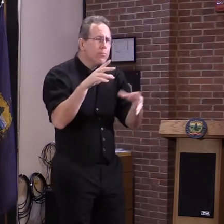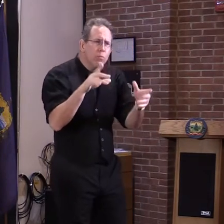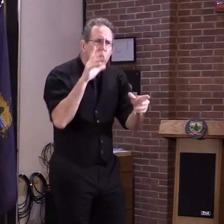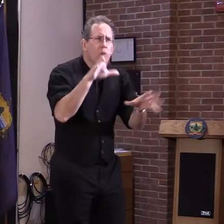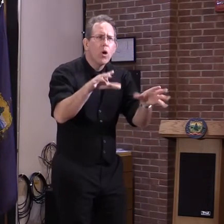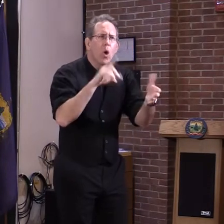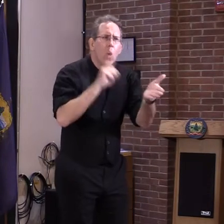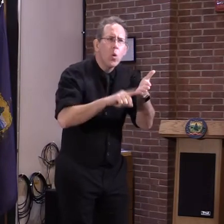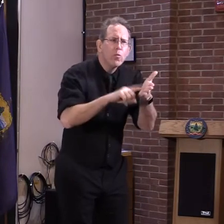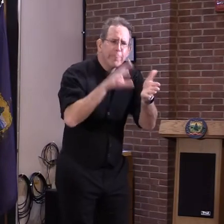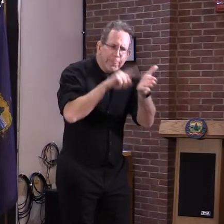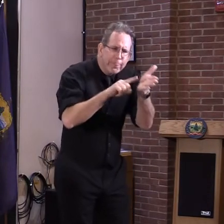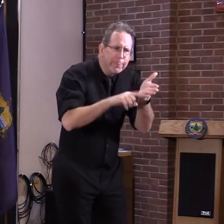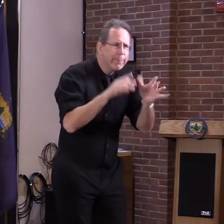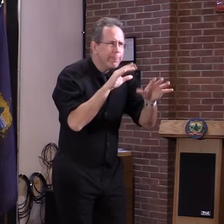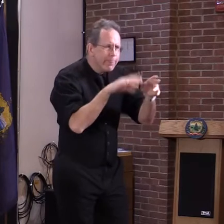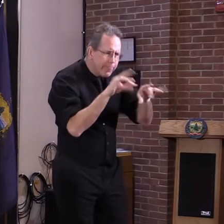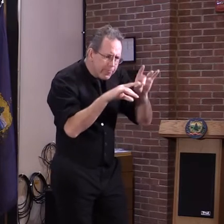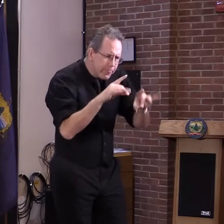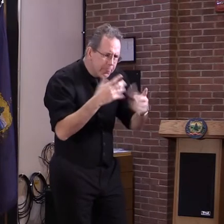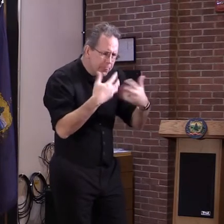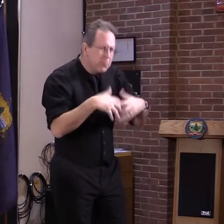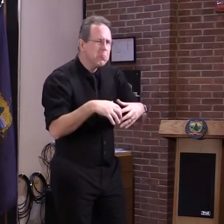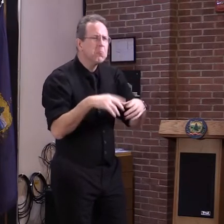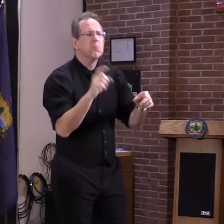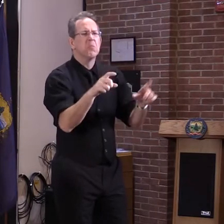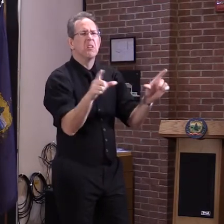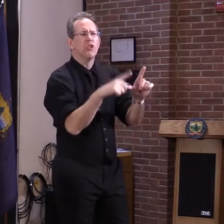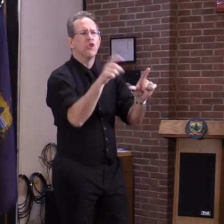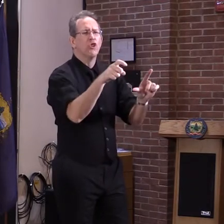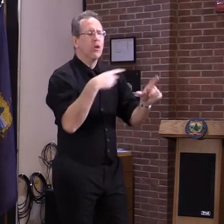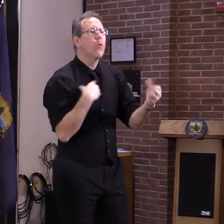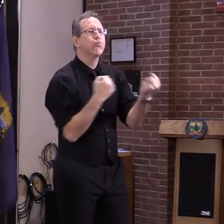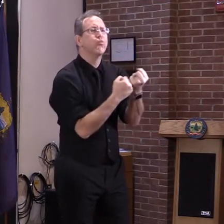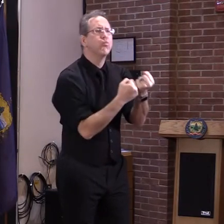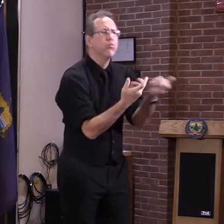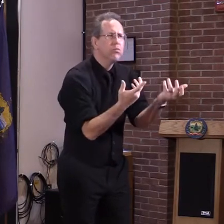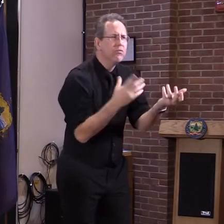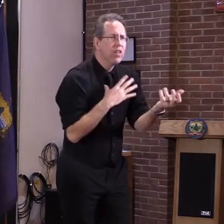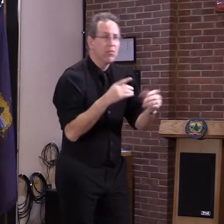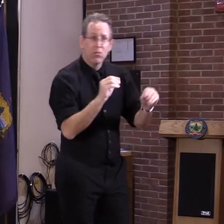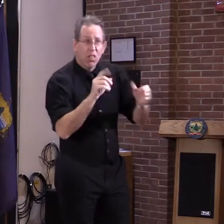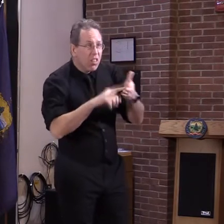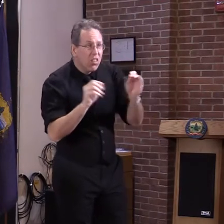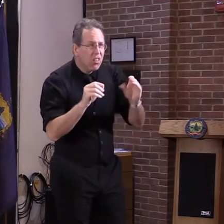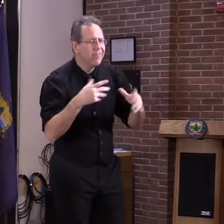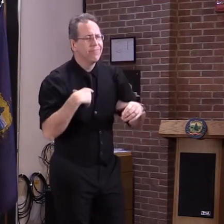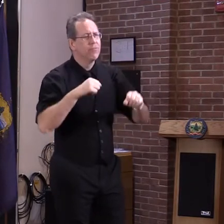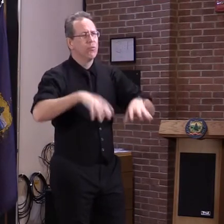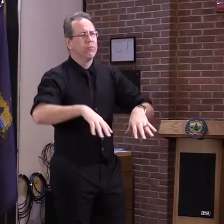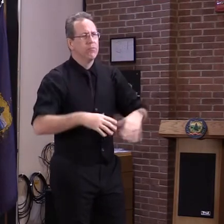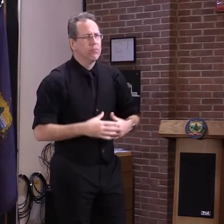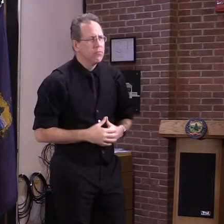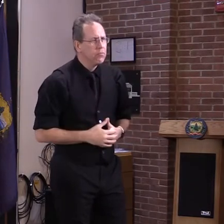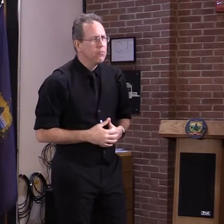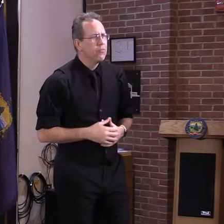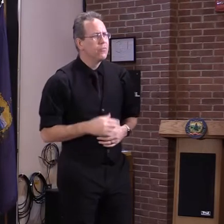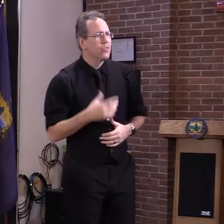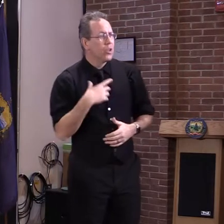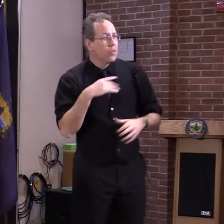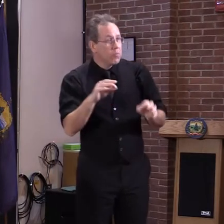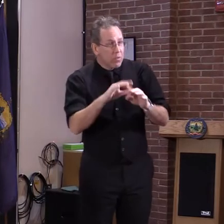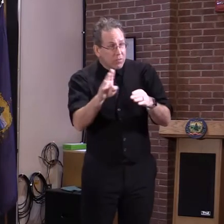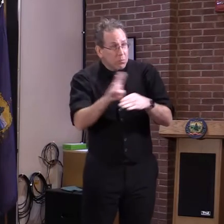And those who have been in business for quite some time, small operations, their reputation should precede them,